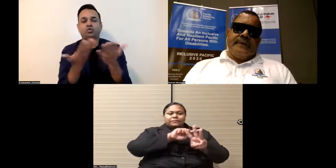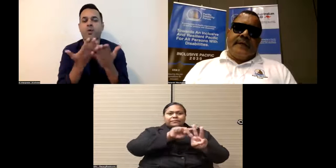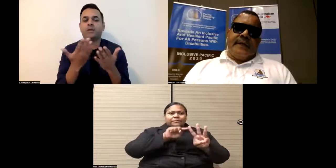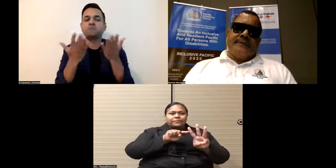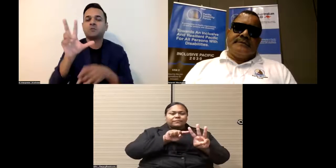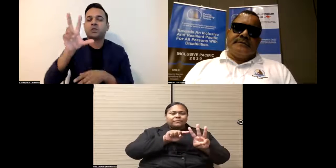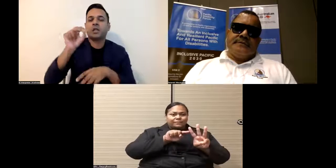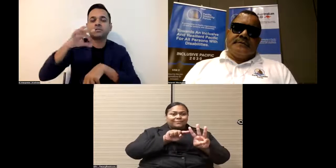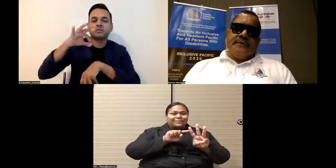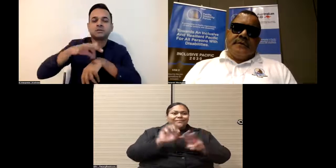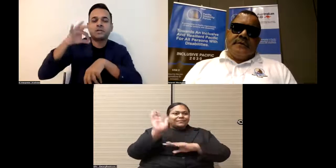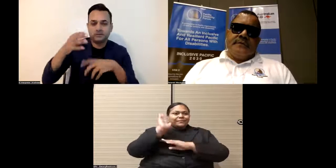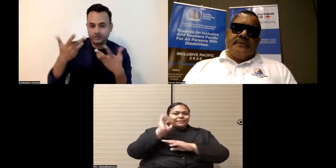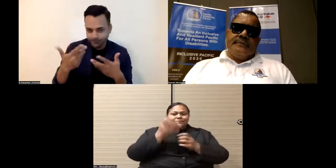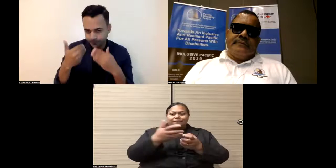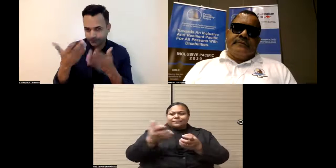probably key highlights,